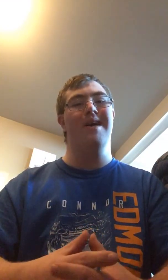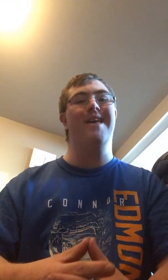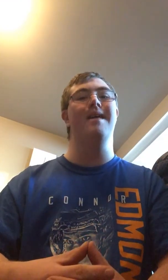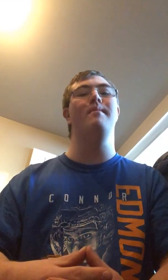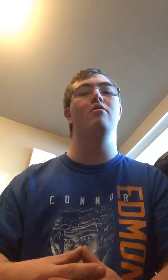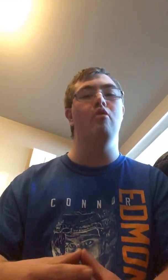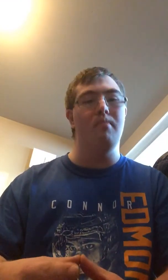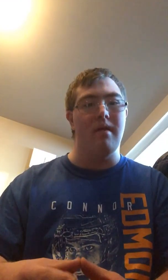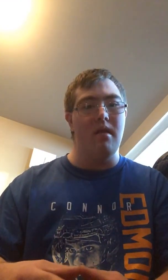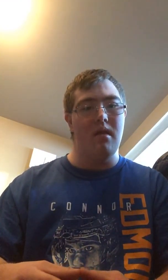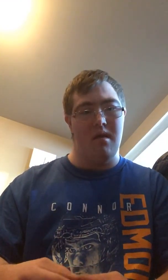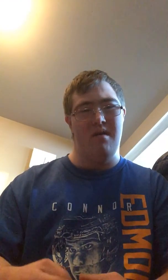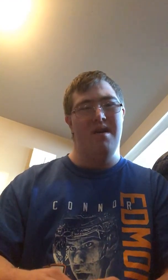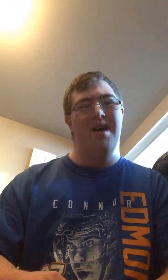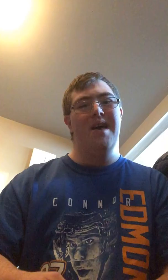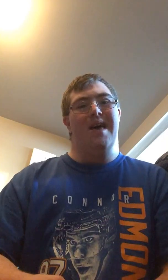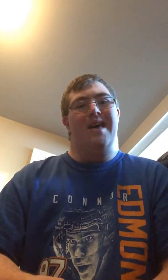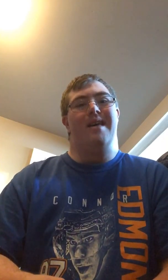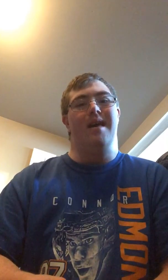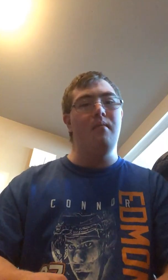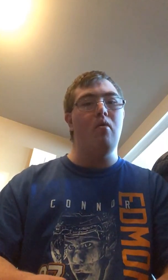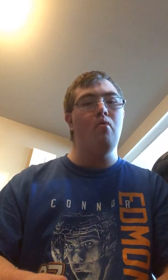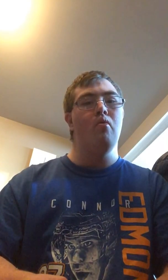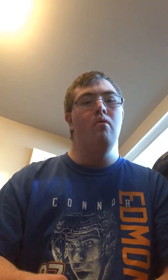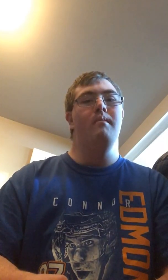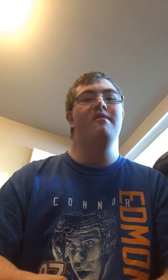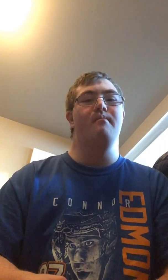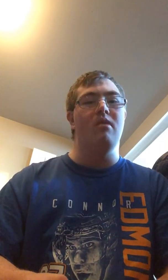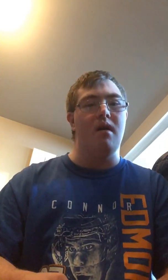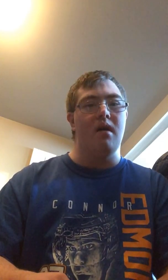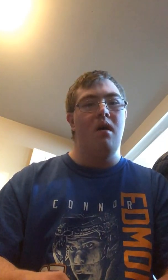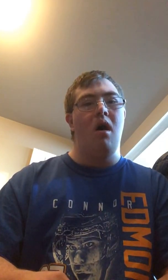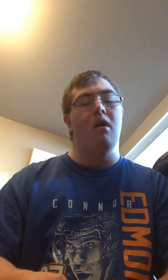hemoglobin. Hemo means blood. Globin